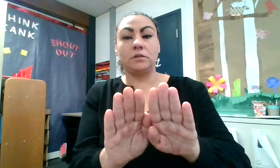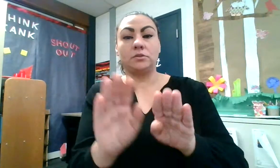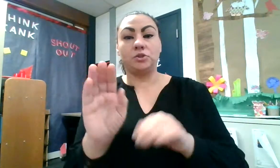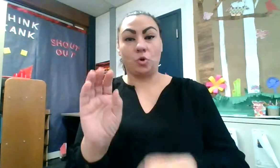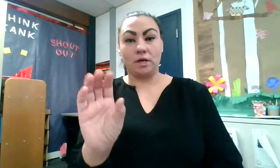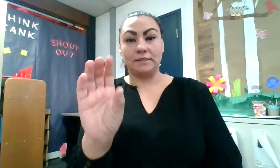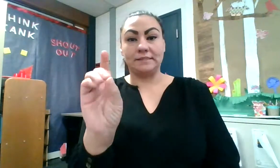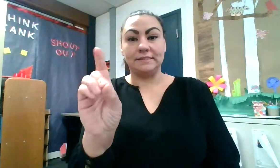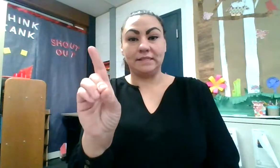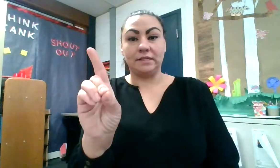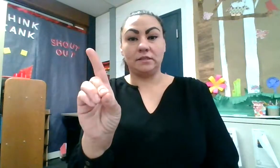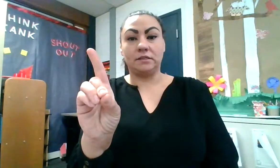Door.